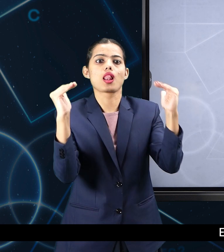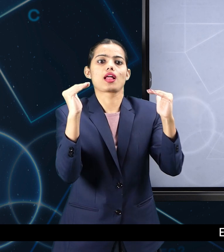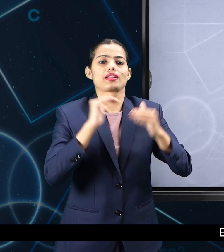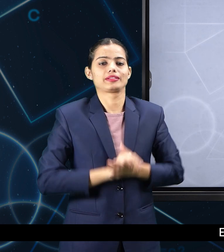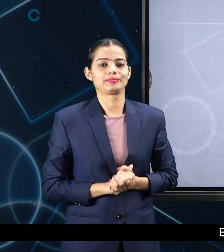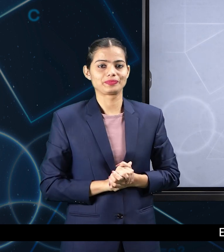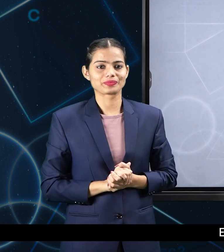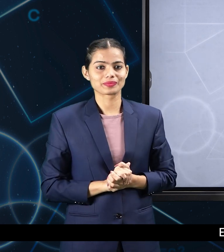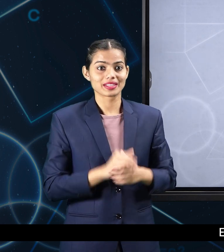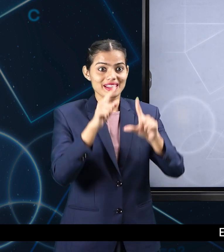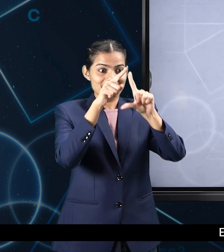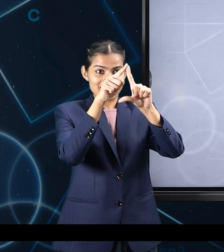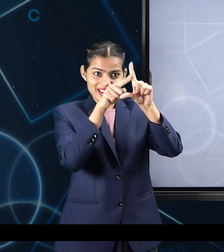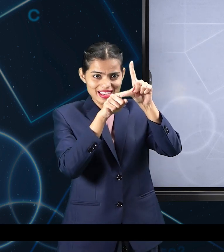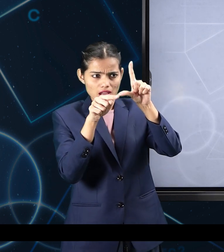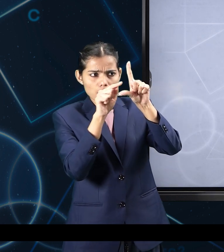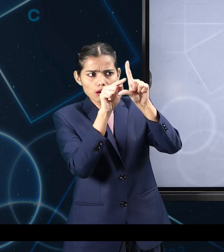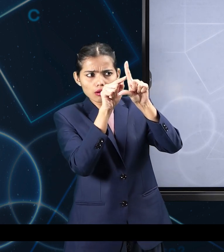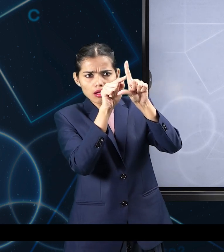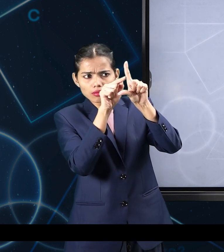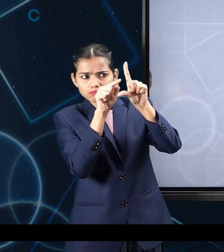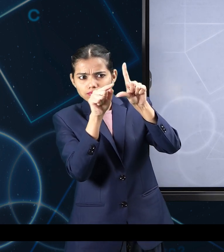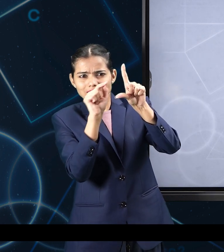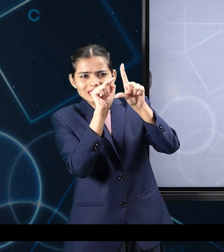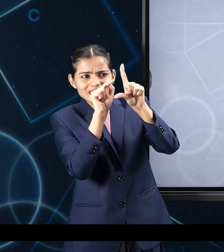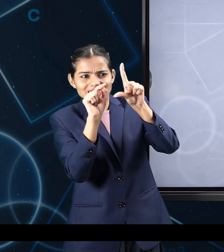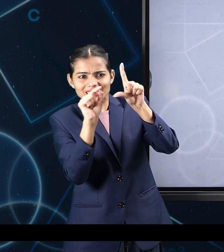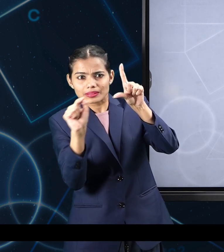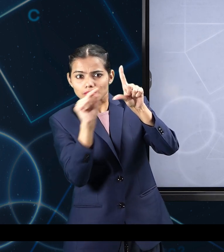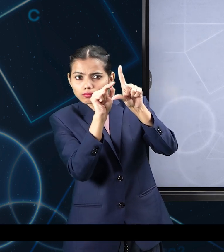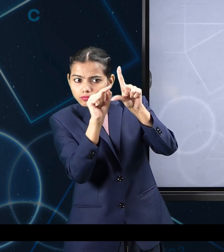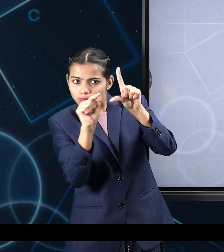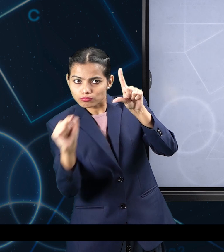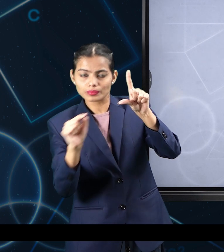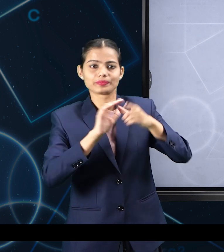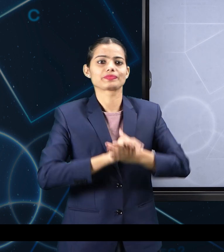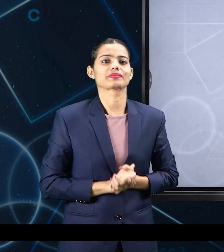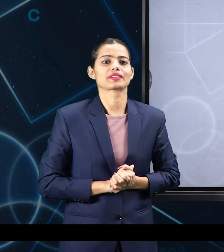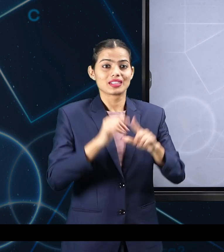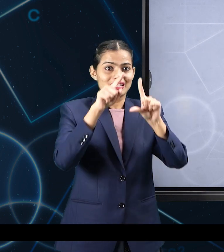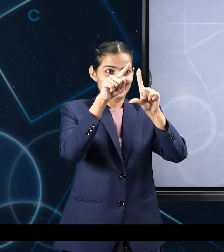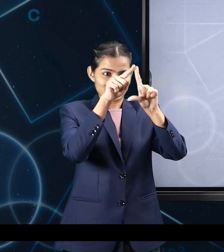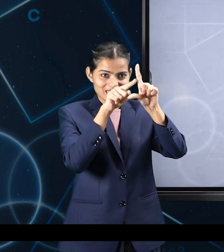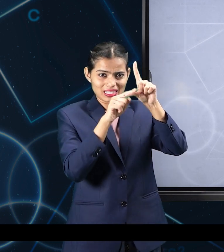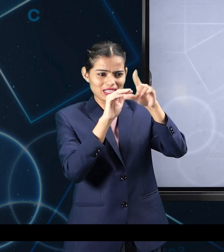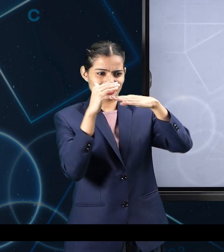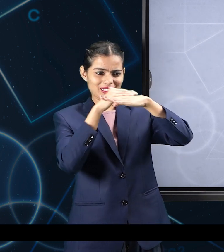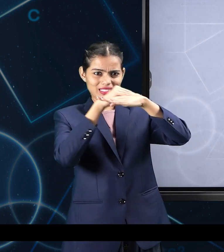proportional sides, perpendicular lines,